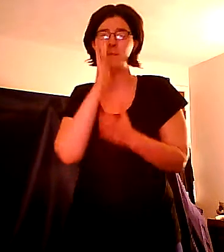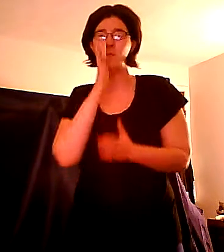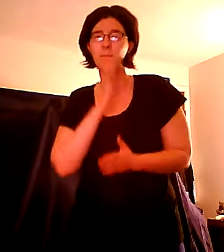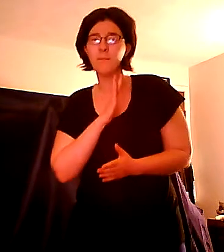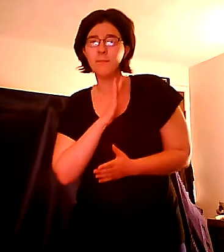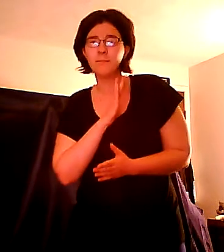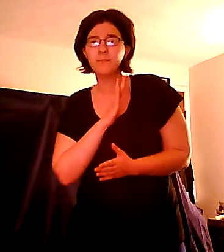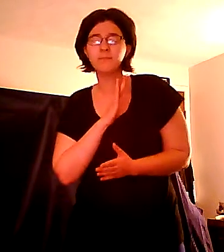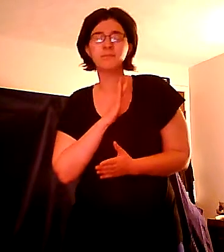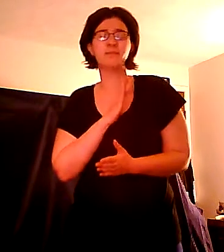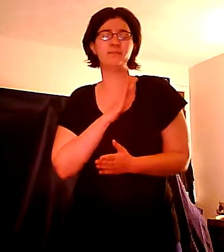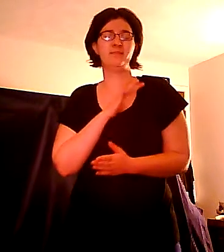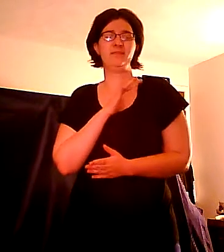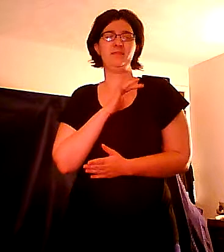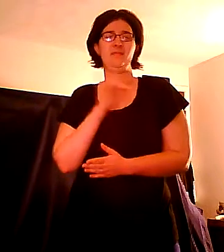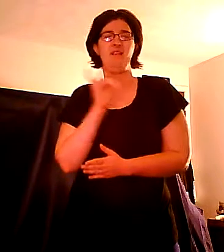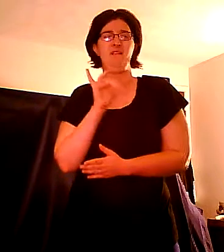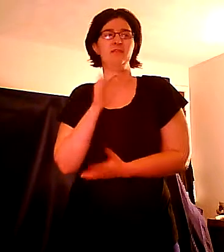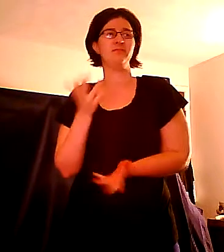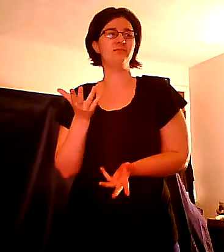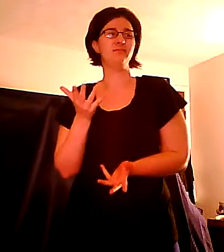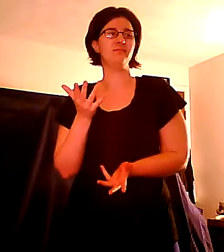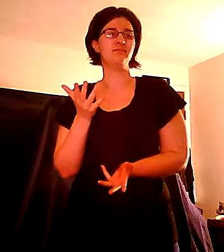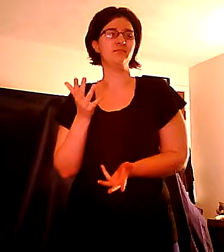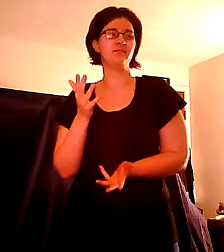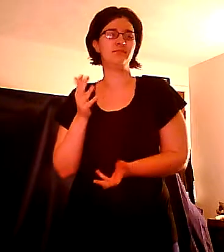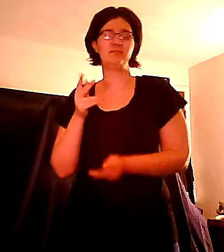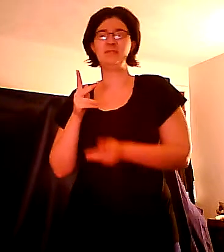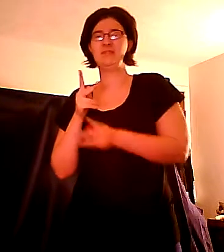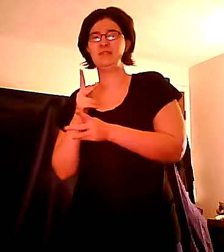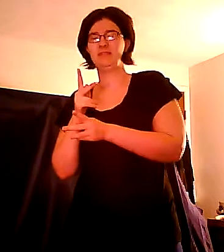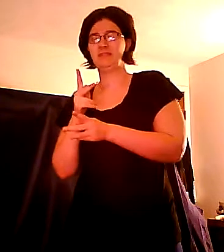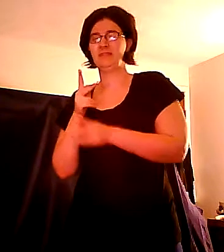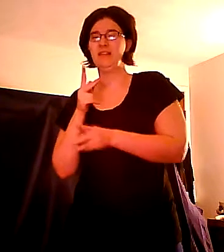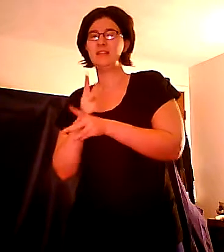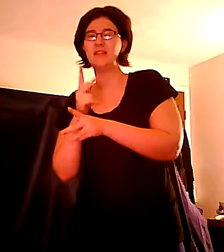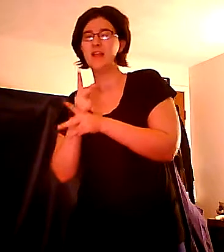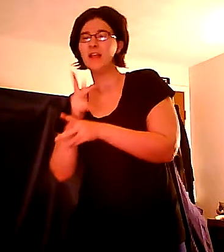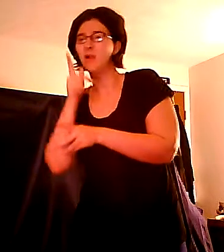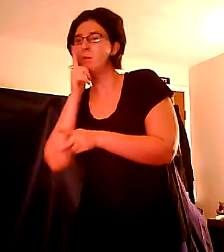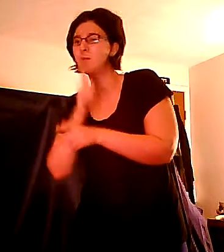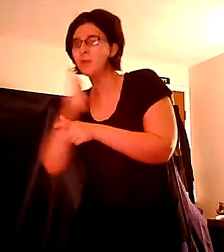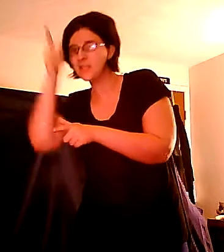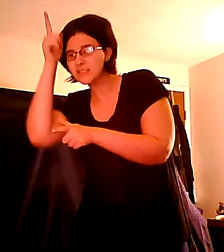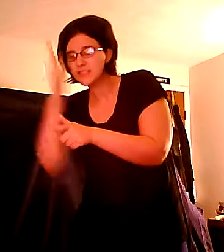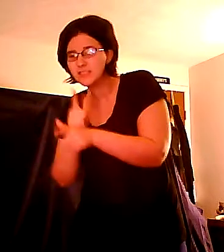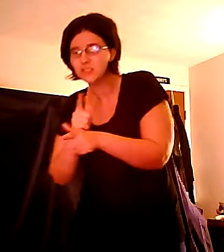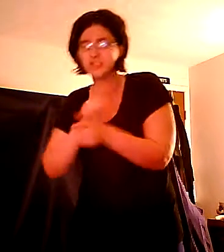firewood. I did everything that I needed to do to become a perfect wife.